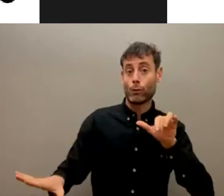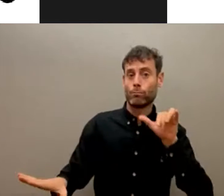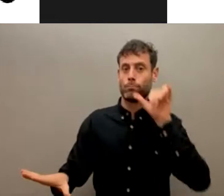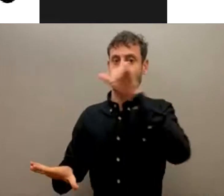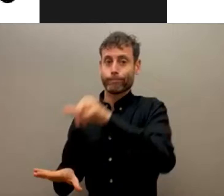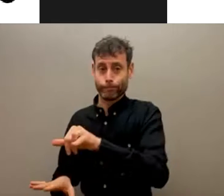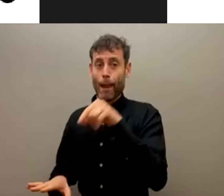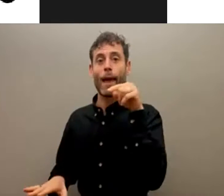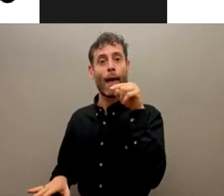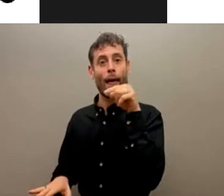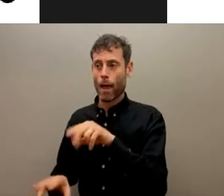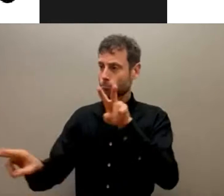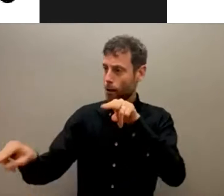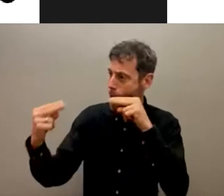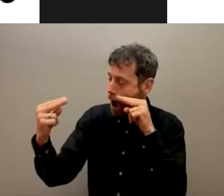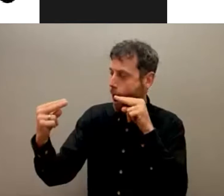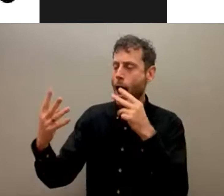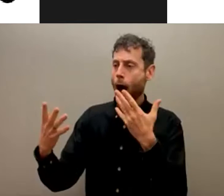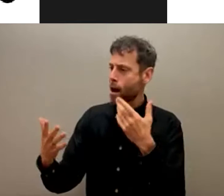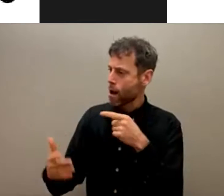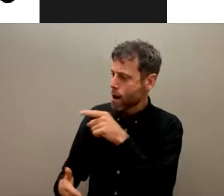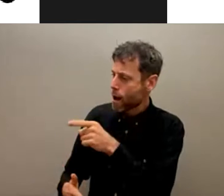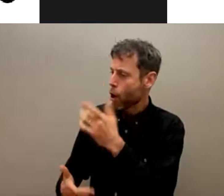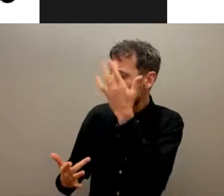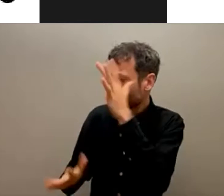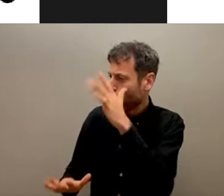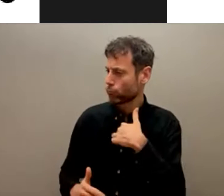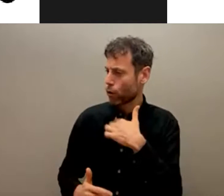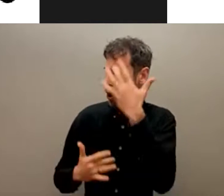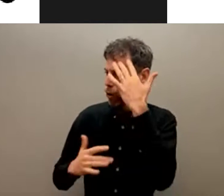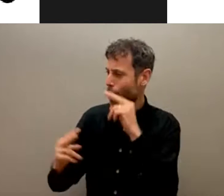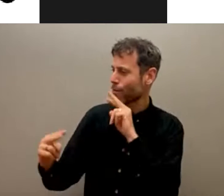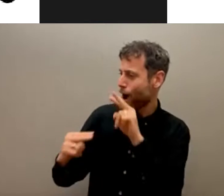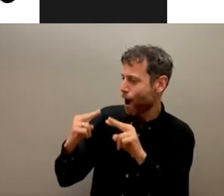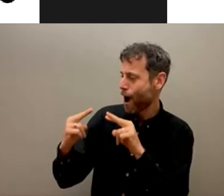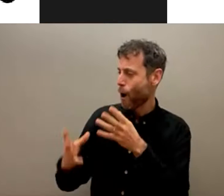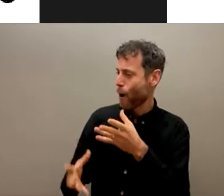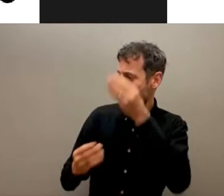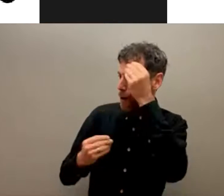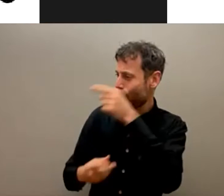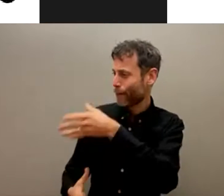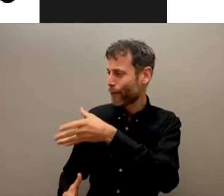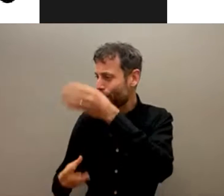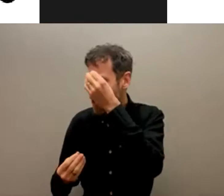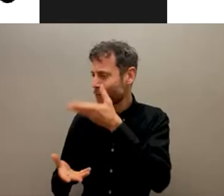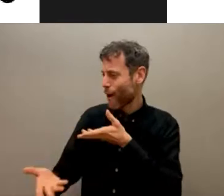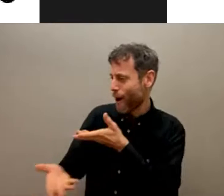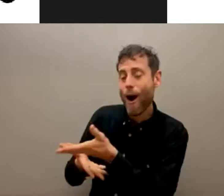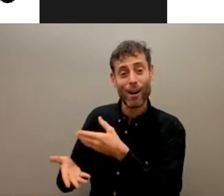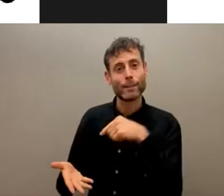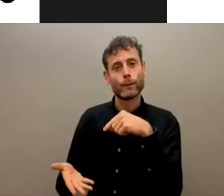experience. So volunteering online takes away a lot of the aspect of a cultural experience, like